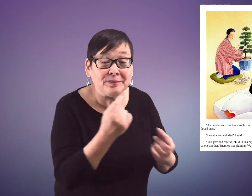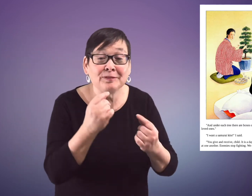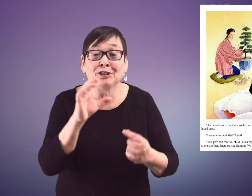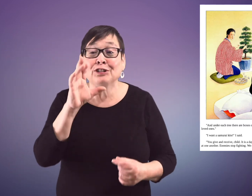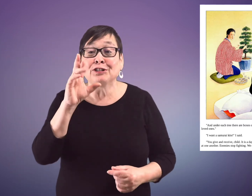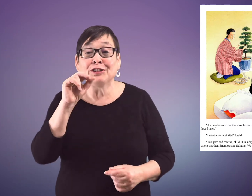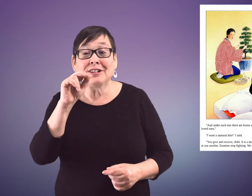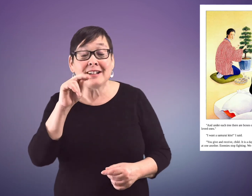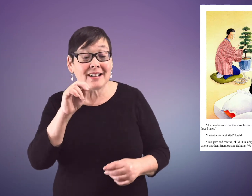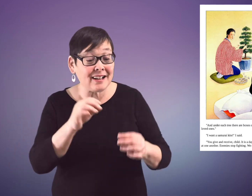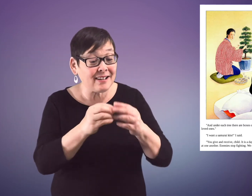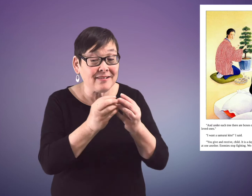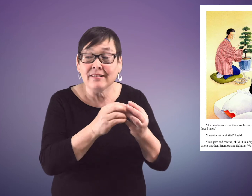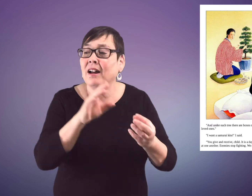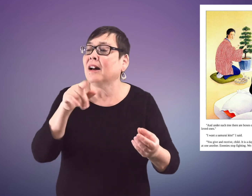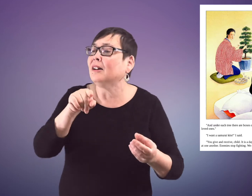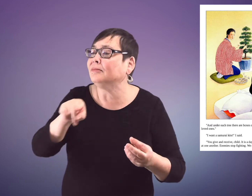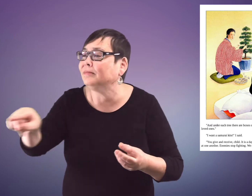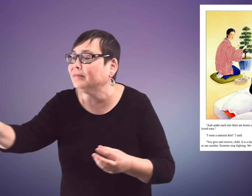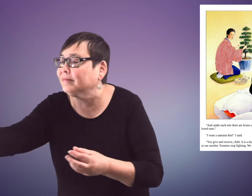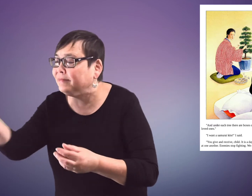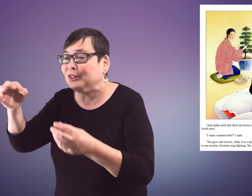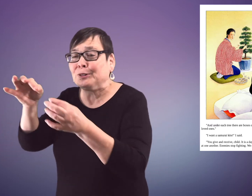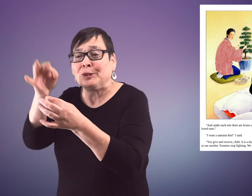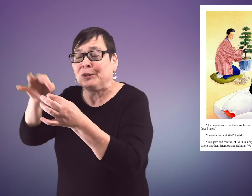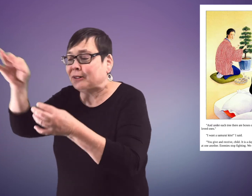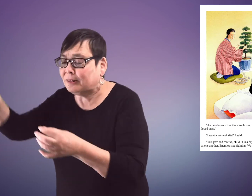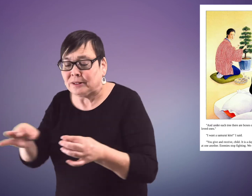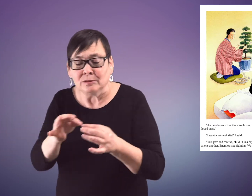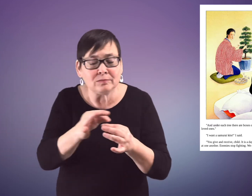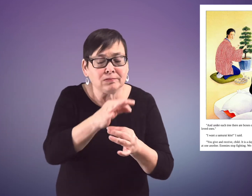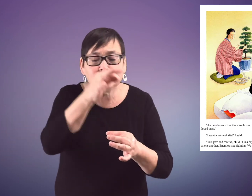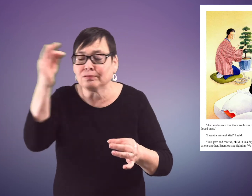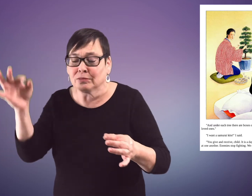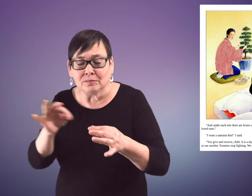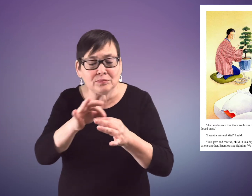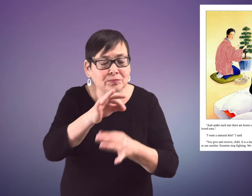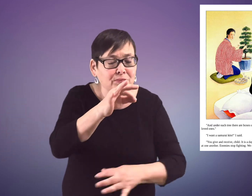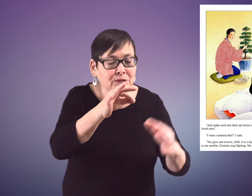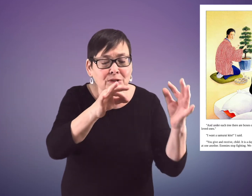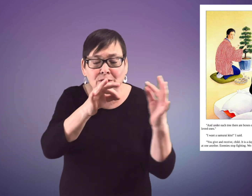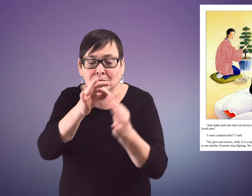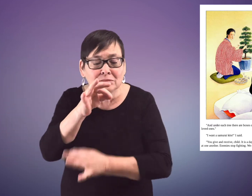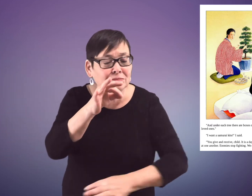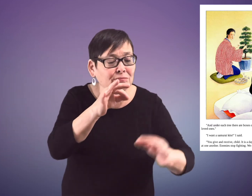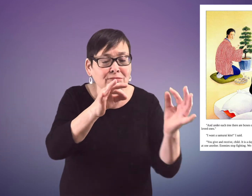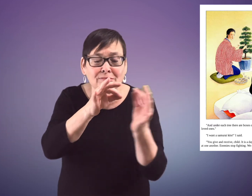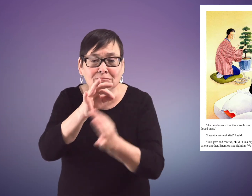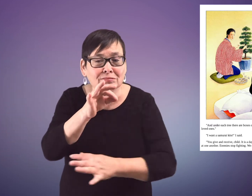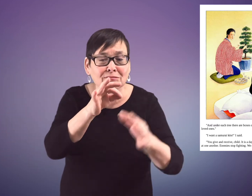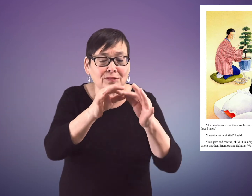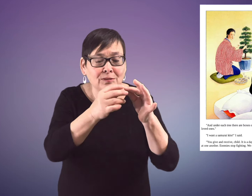Mama went to go fetch the cranes that she was making earlier with needle and thread and began stringing them.